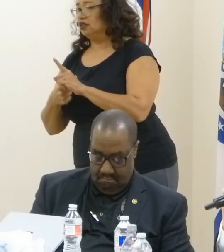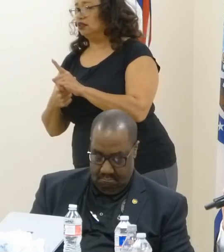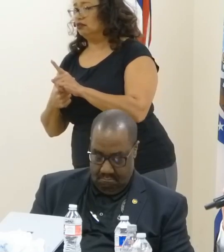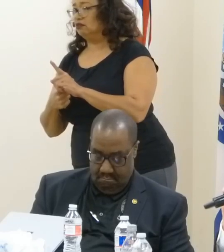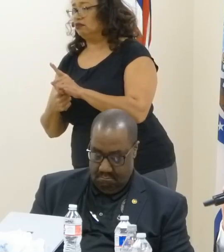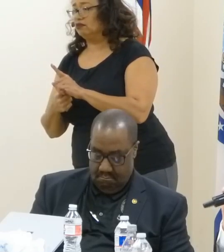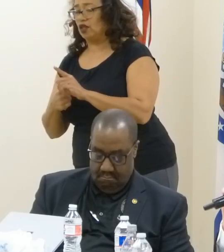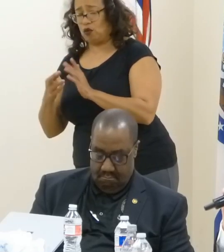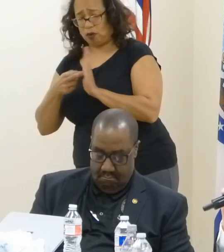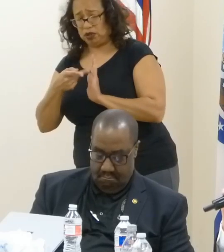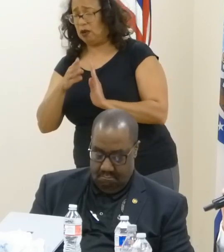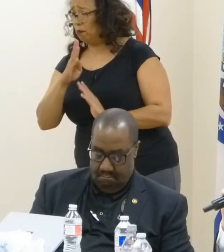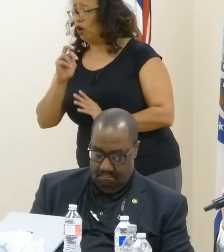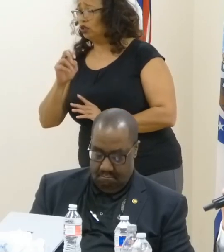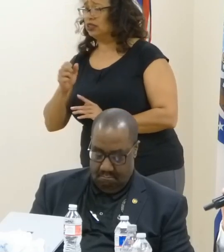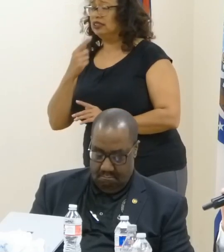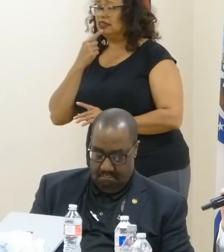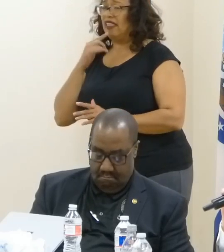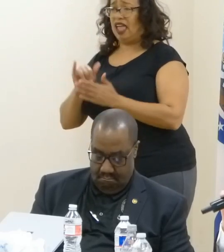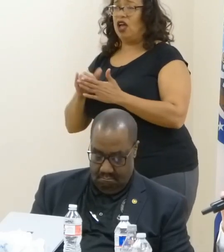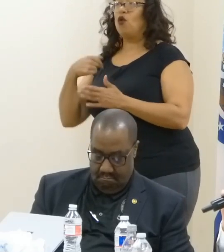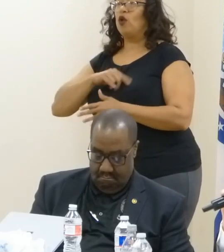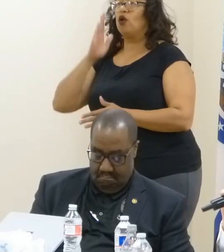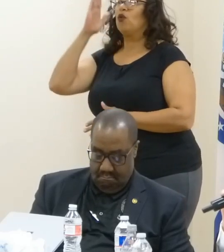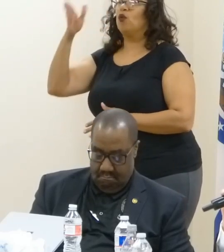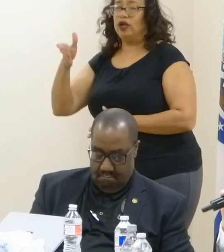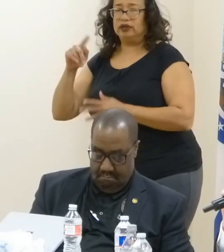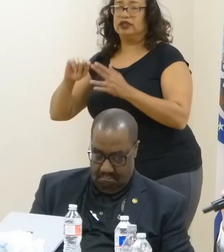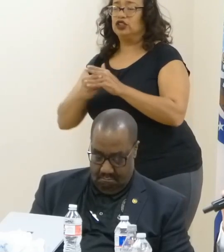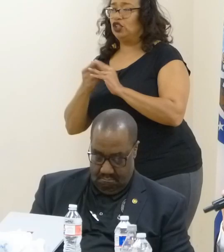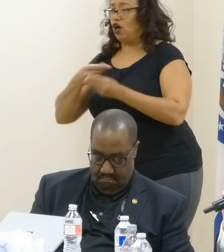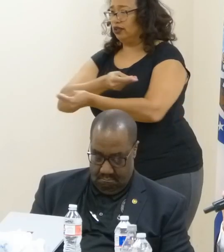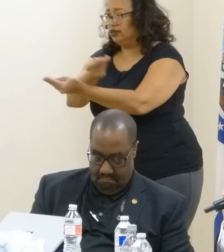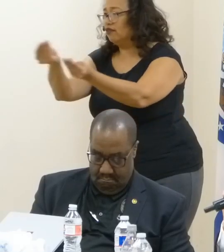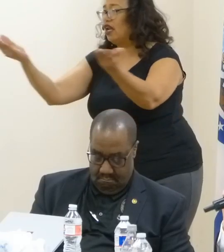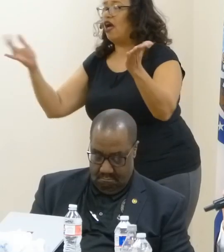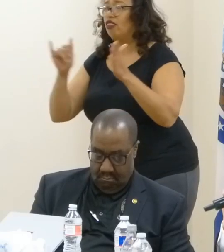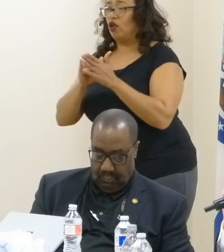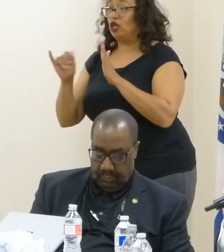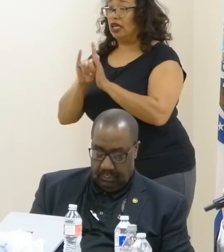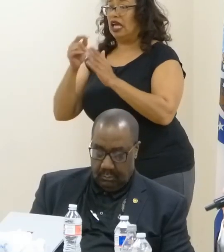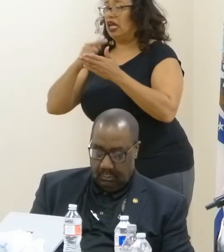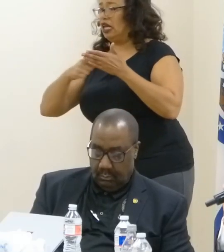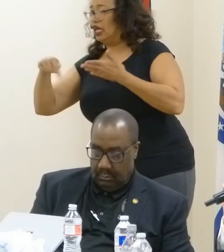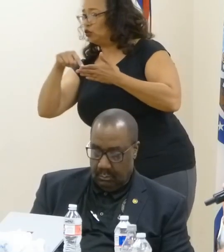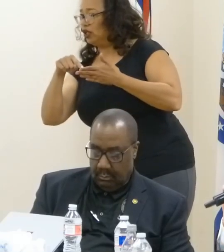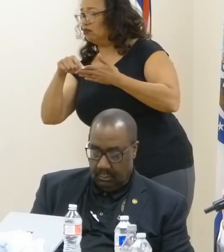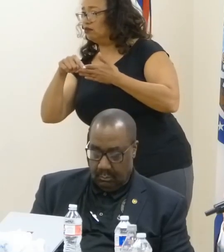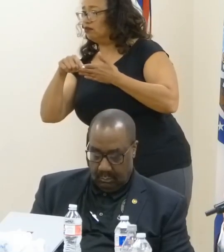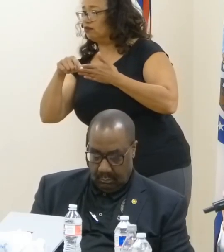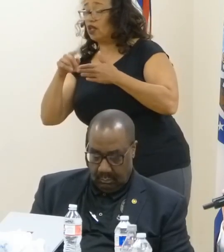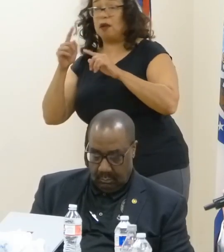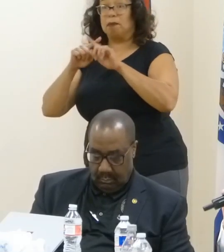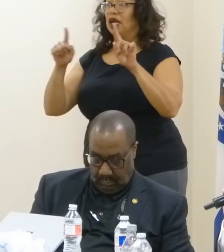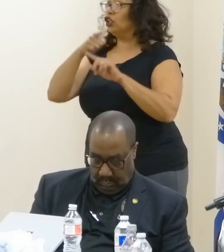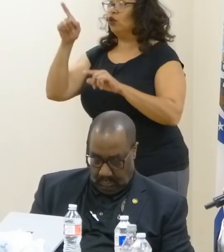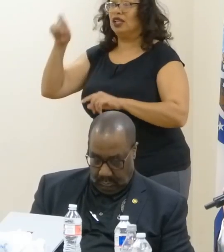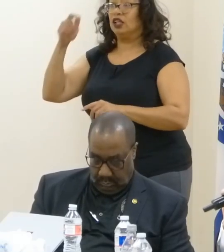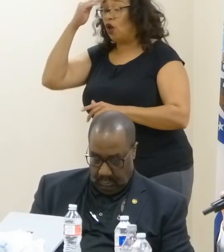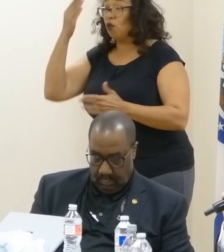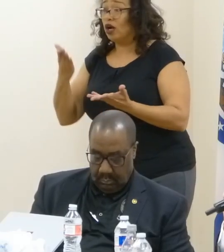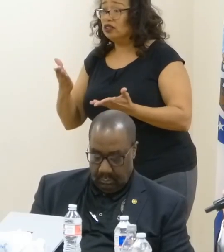said, we will start issuing Real ID compliant identification starting next week. So here's what you need to know. First off, you